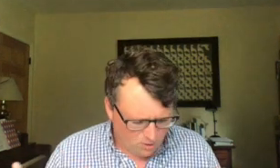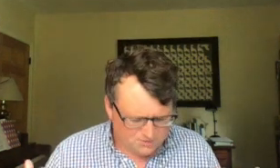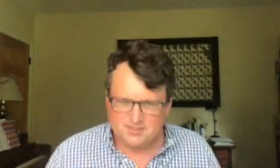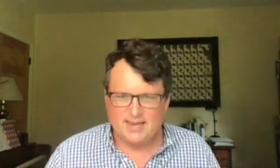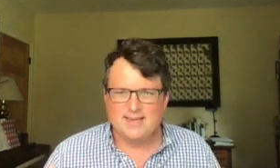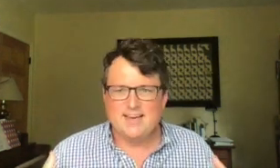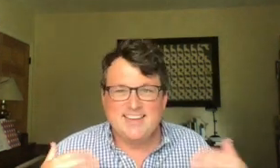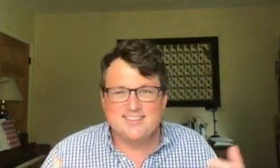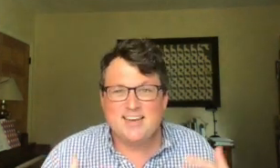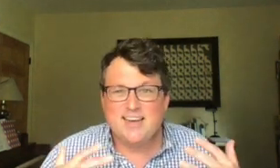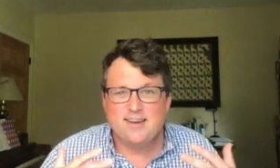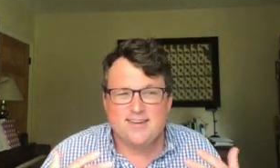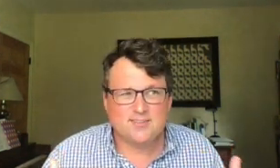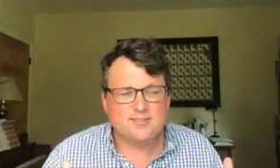to say, it's not necessarily,